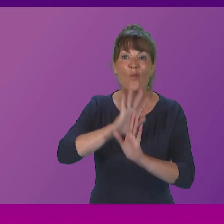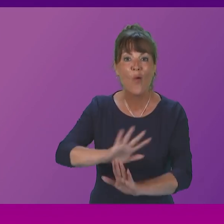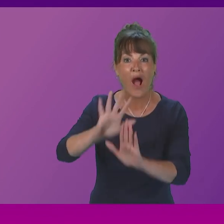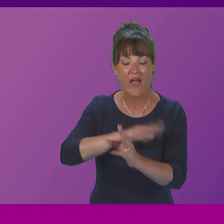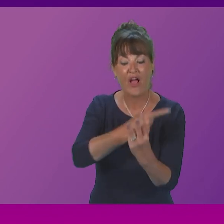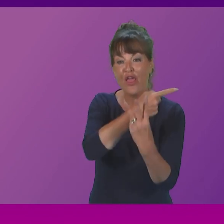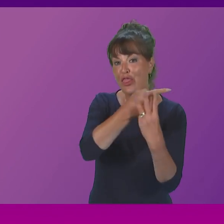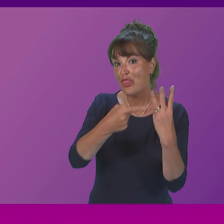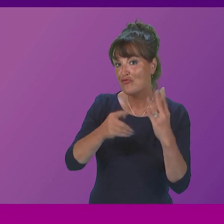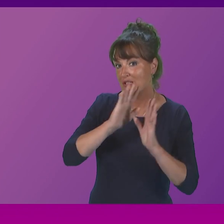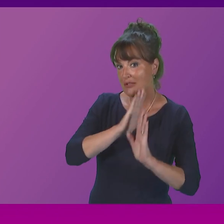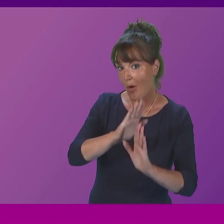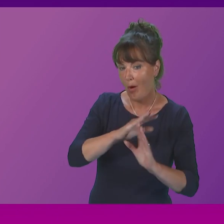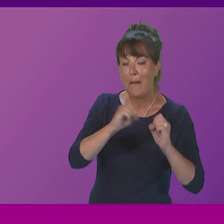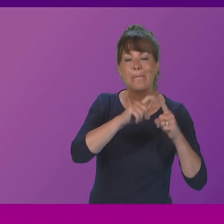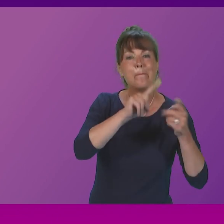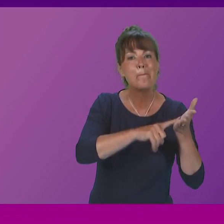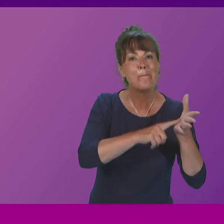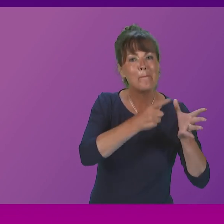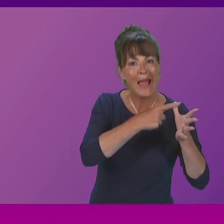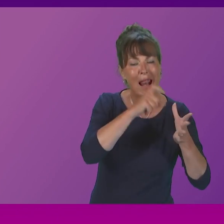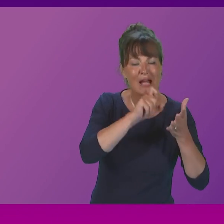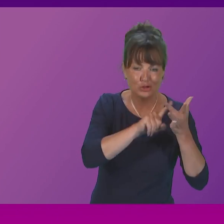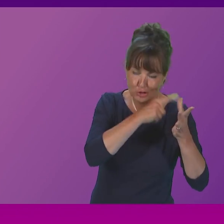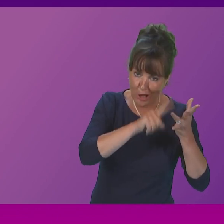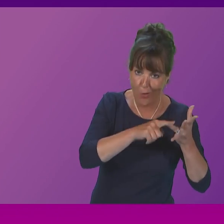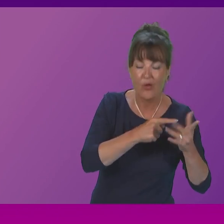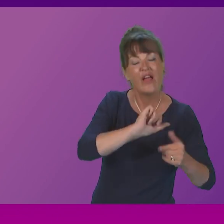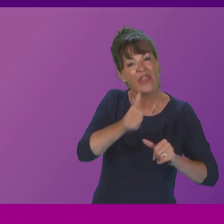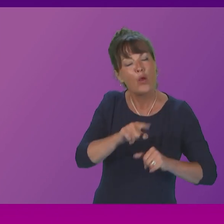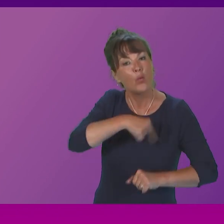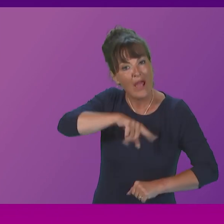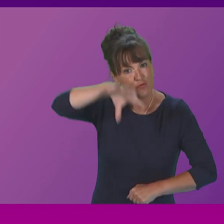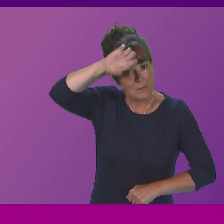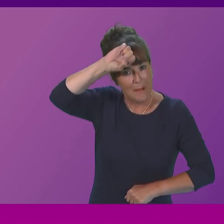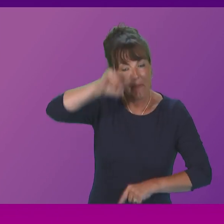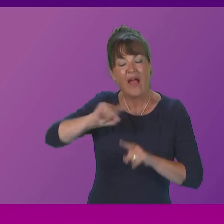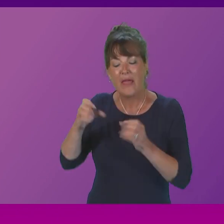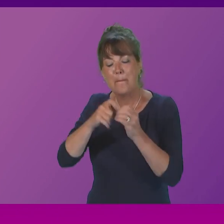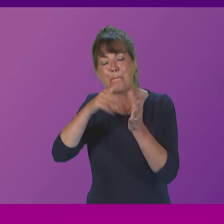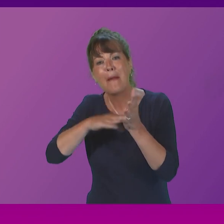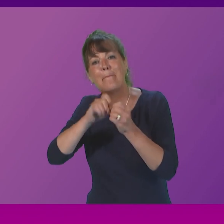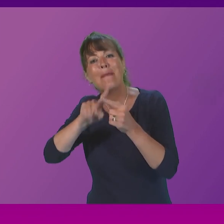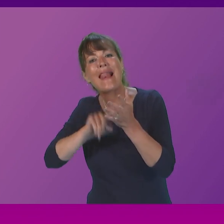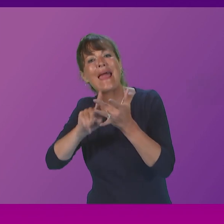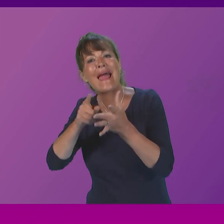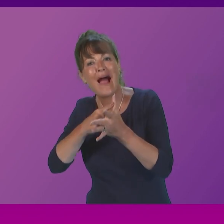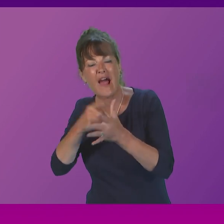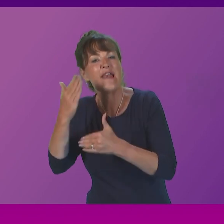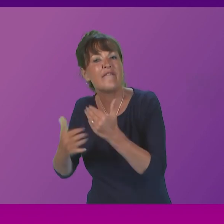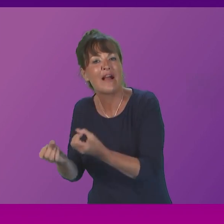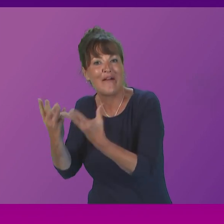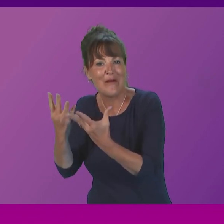three songs, Bella Ciao, We Are Remembering, and Bambalela, Never Give Up. The Joyous Choir.